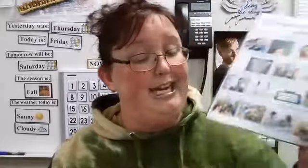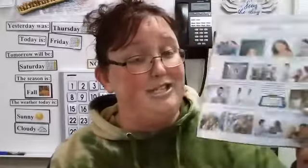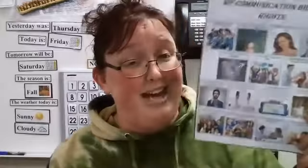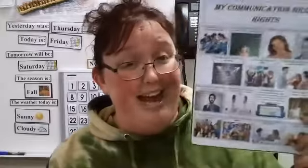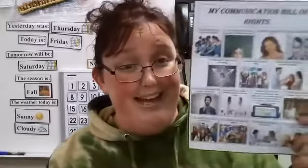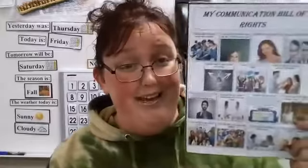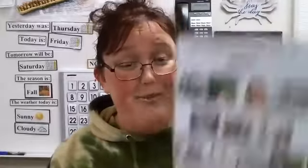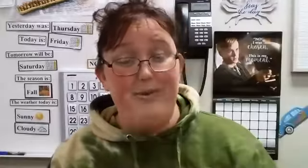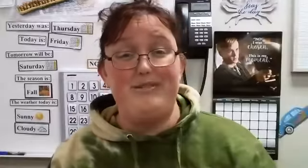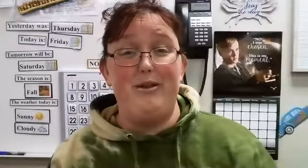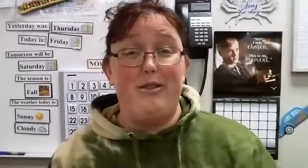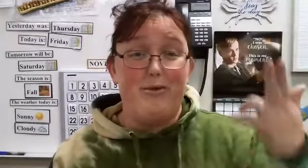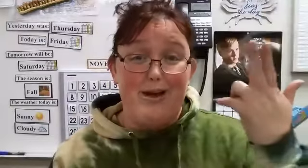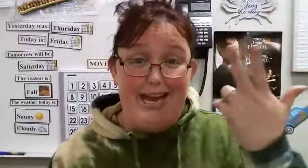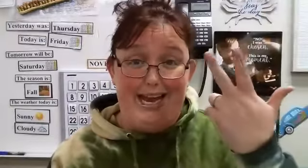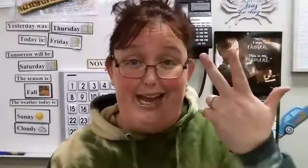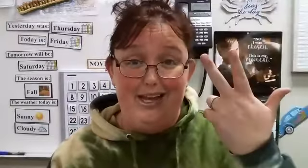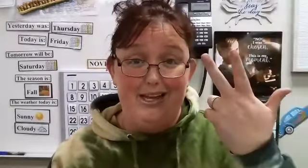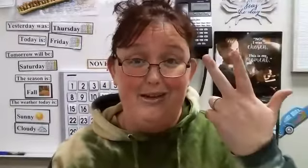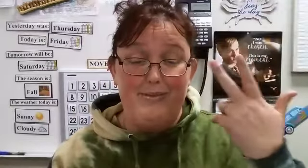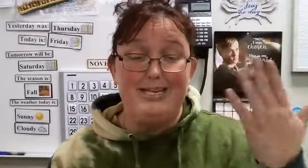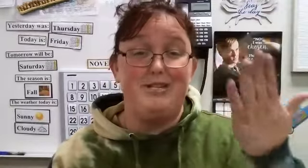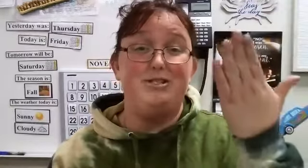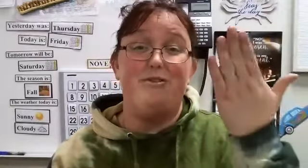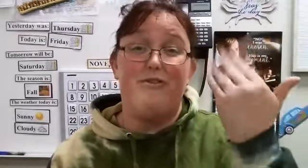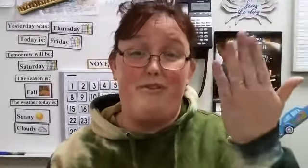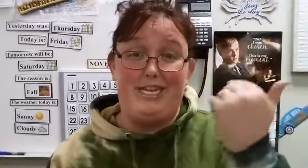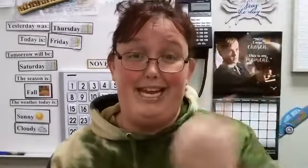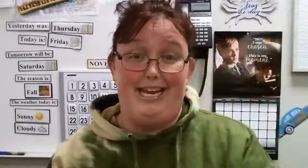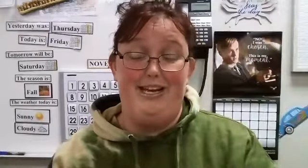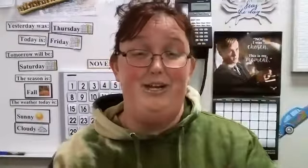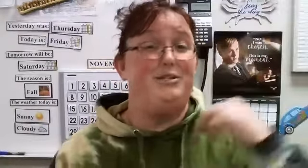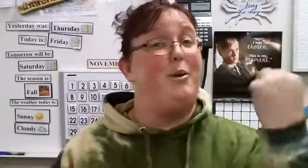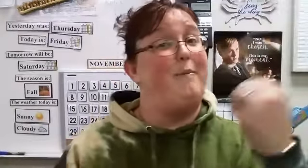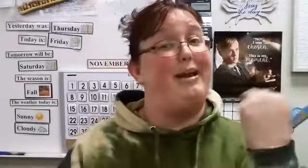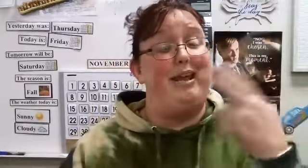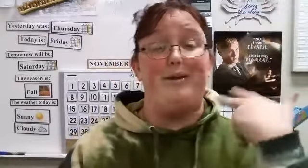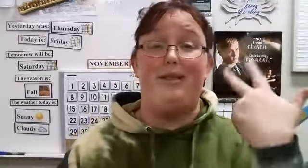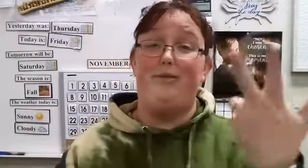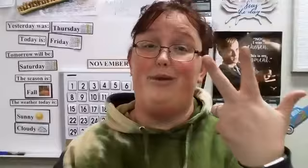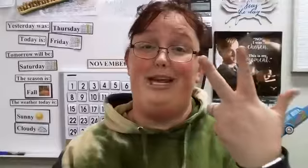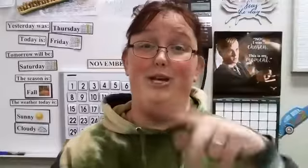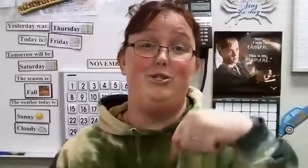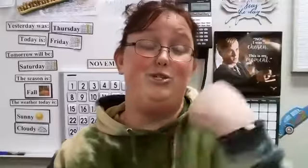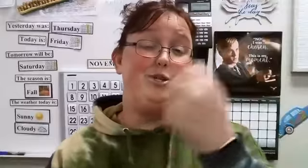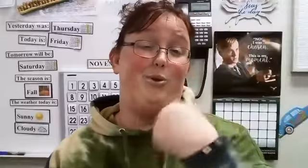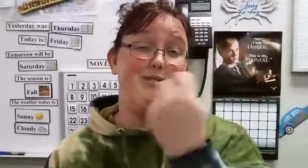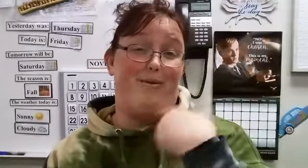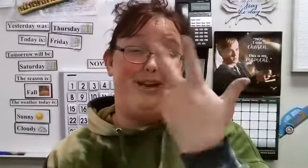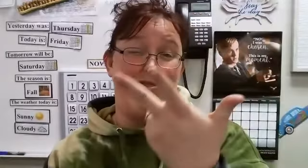Each day, we've done 3 because there's 15. So Monday we did 3, Tuesday we did